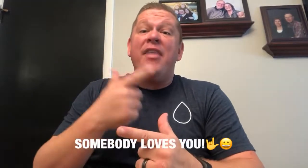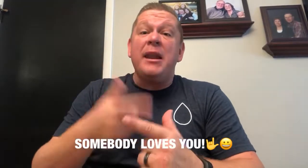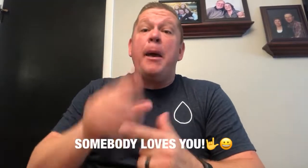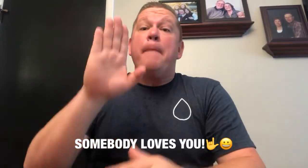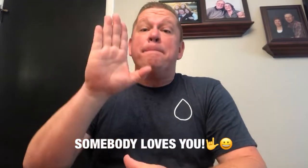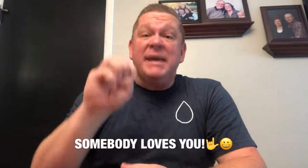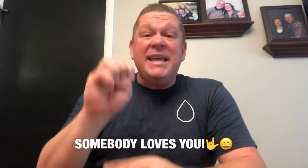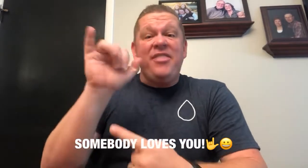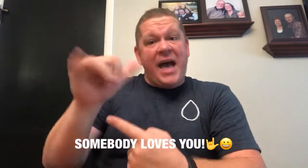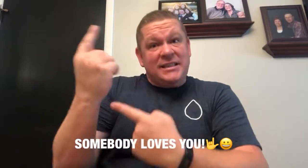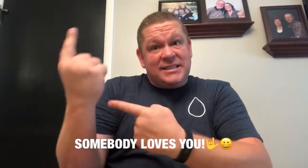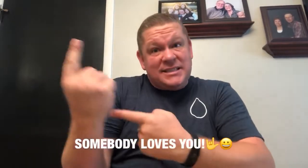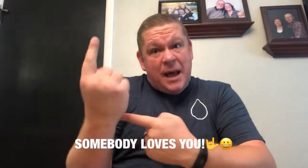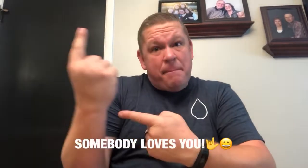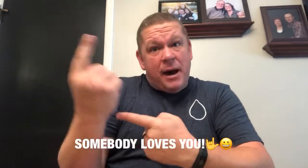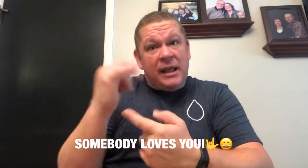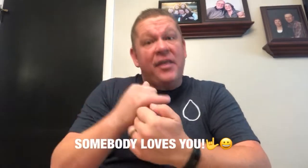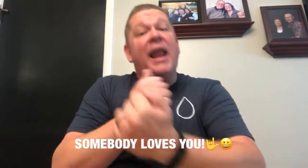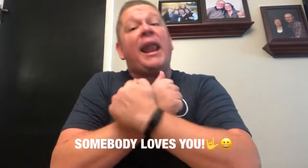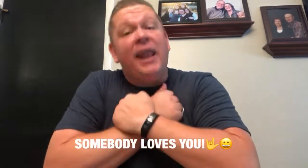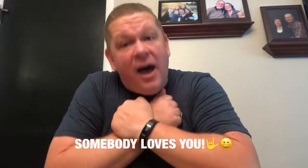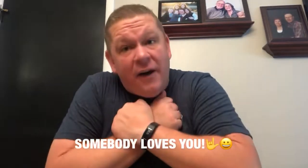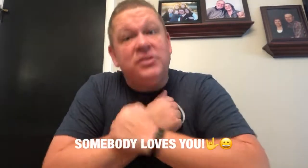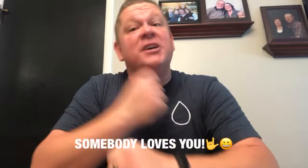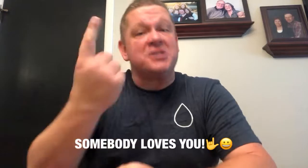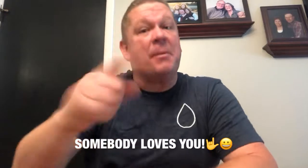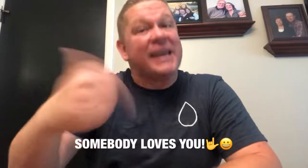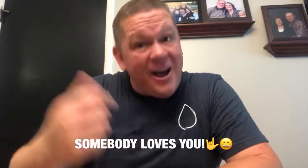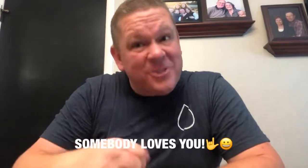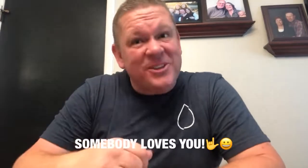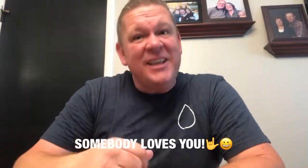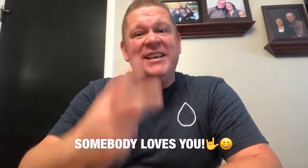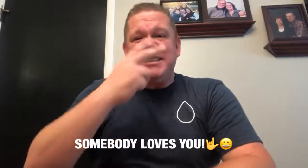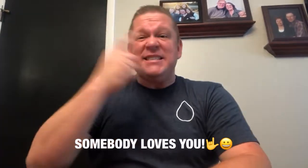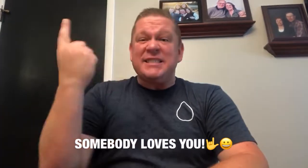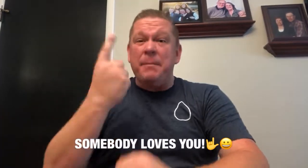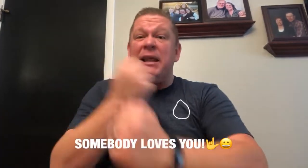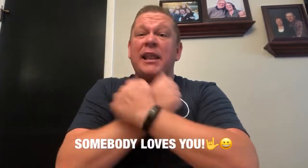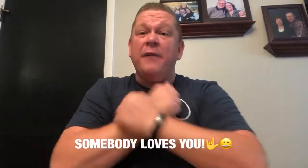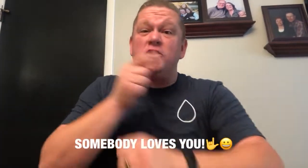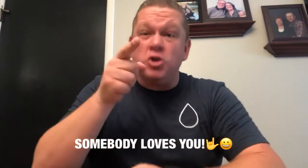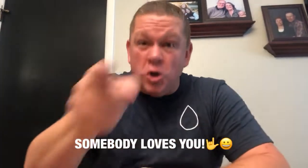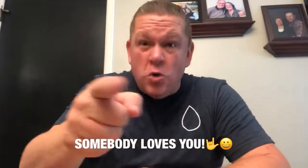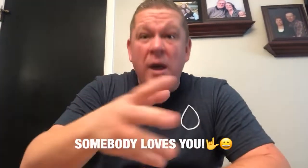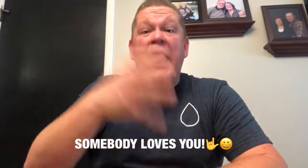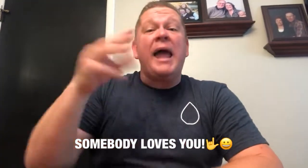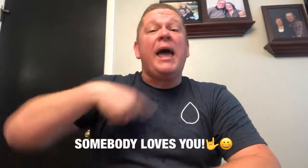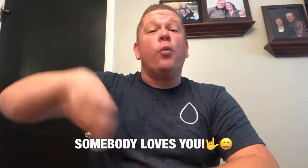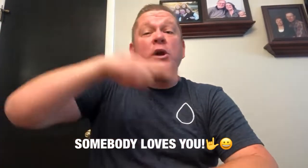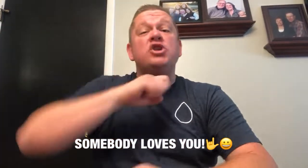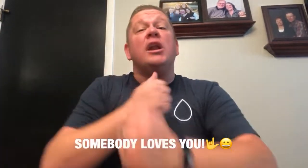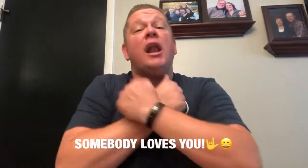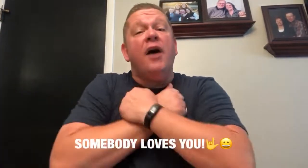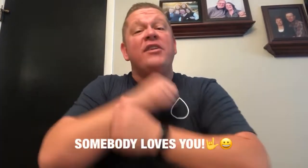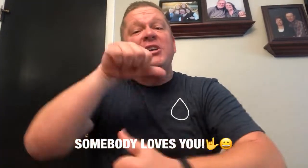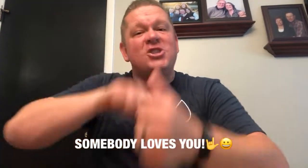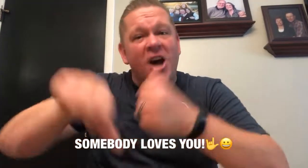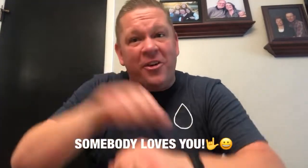then be that somebody that loves somebody else. See, somebody loves you. And hey, we should love each other.